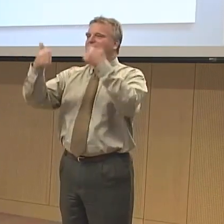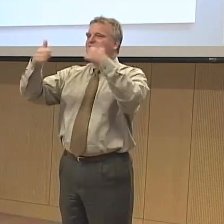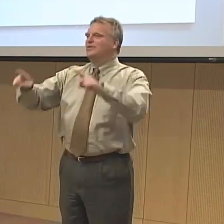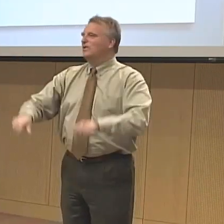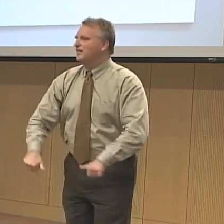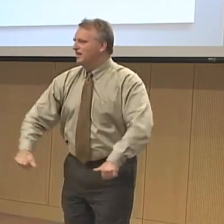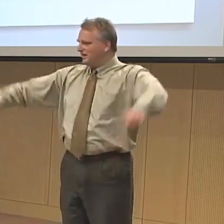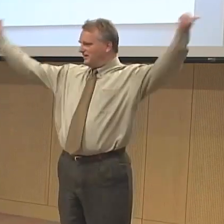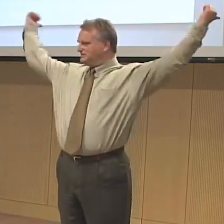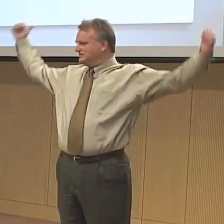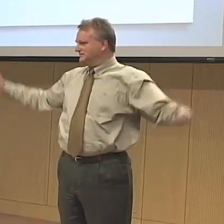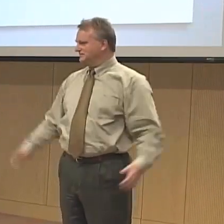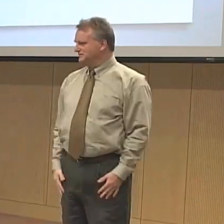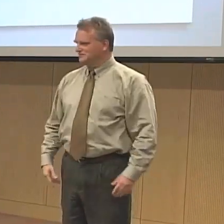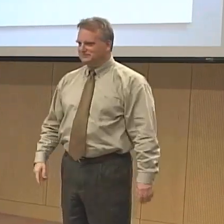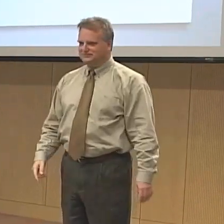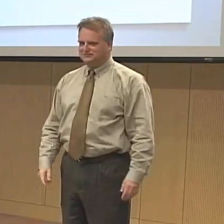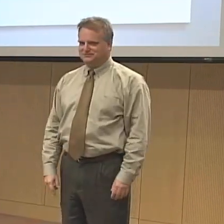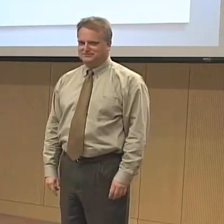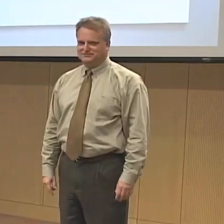anyone else.